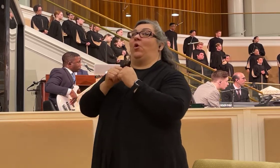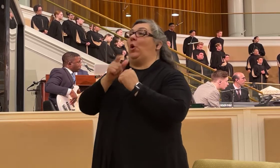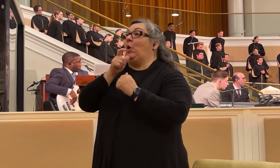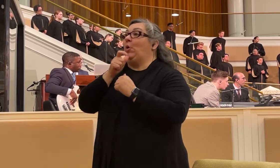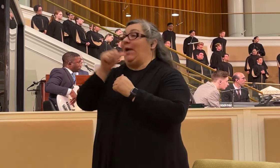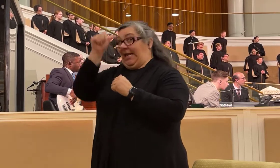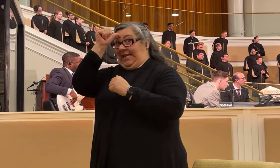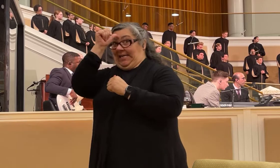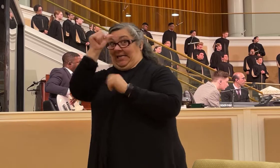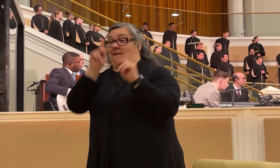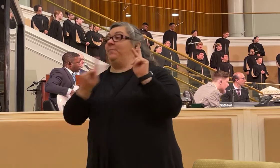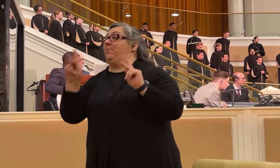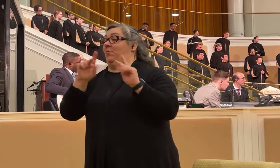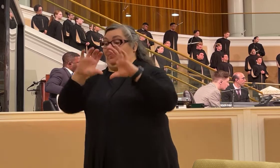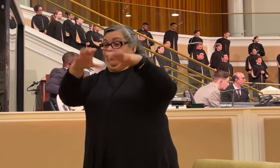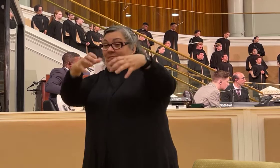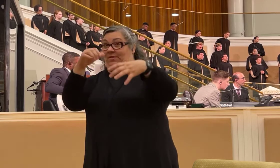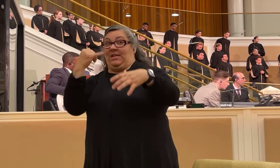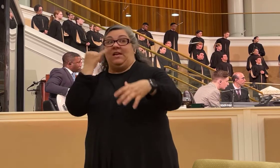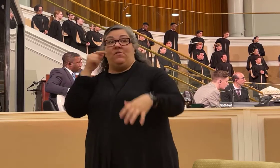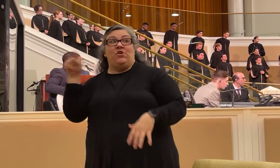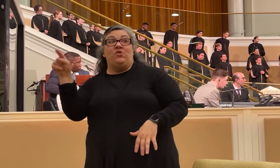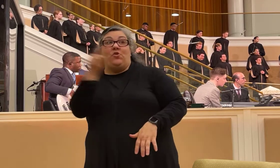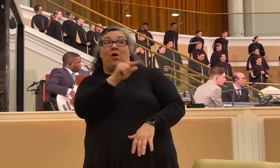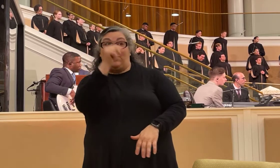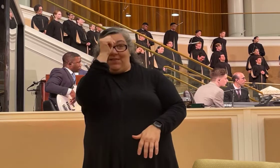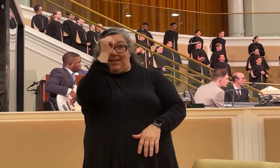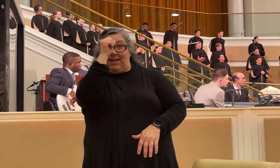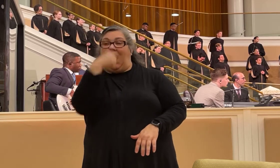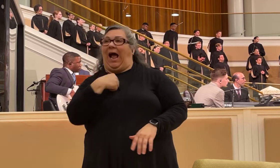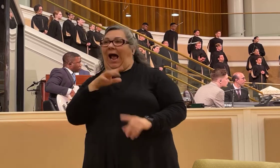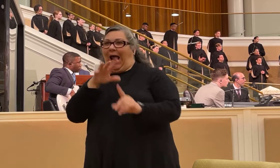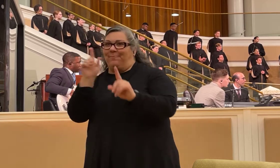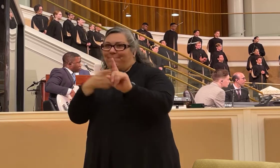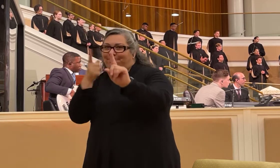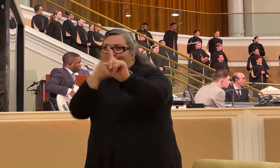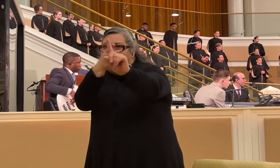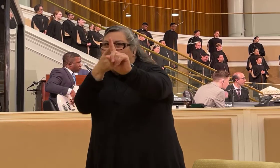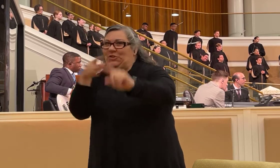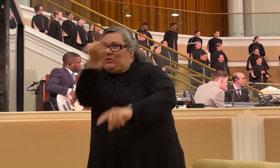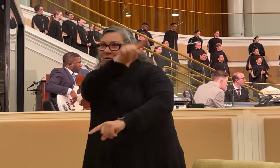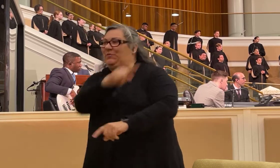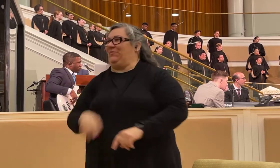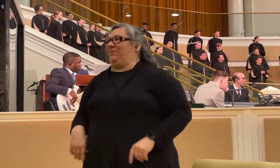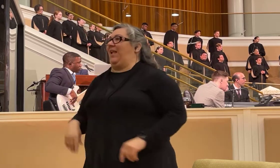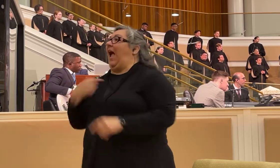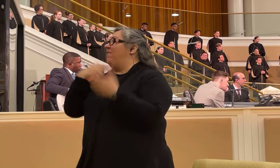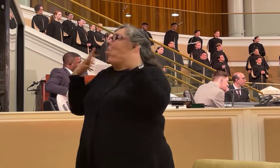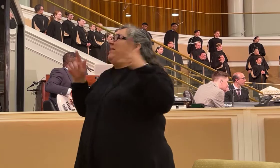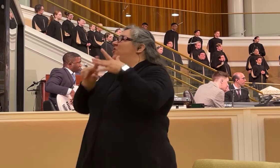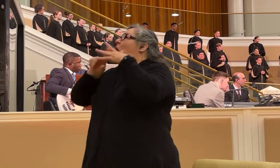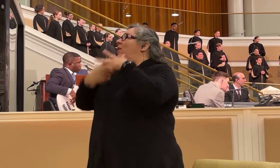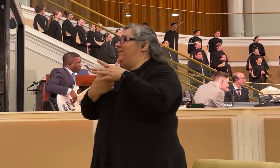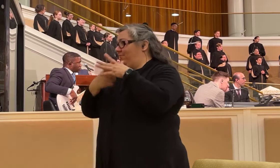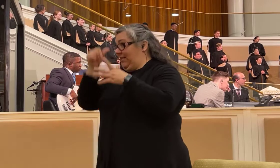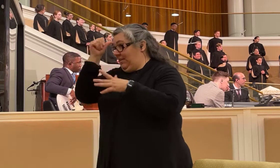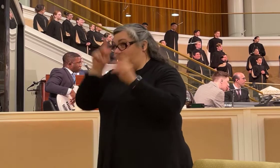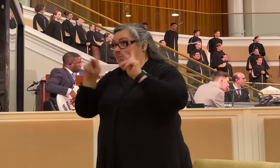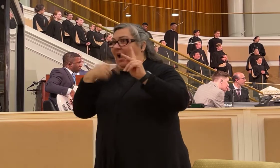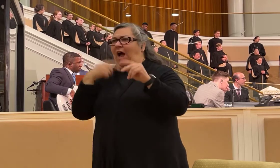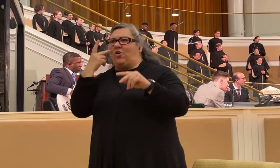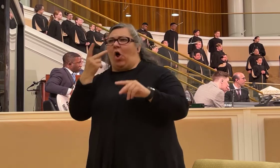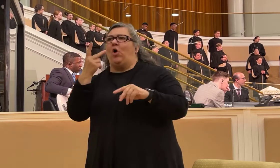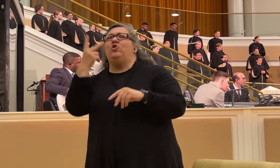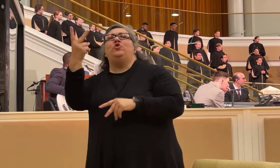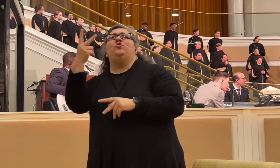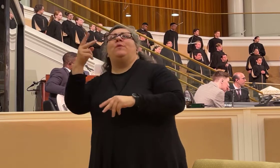If you're an Indian here tonight, I'm after you. Start with Indians. And I've already started. And I saw two at